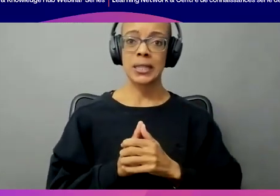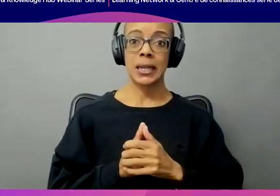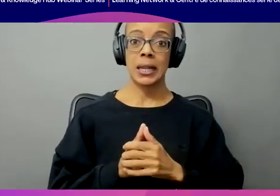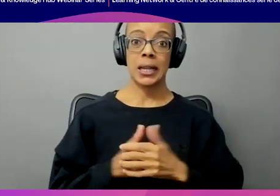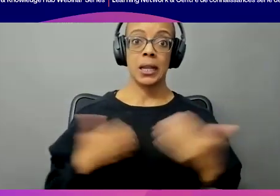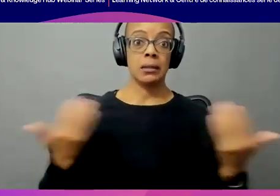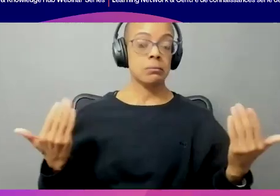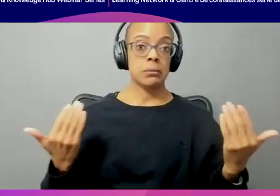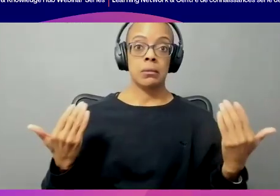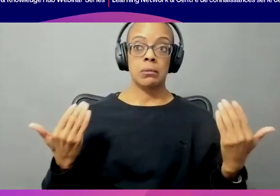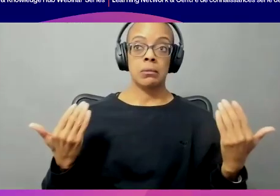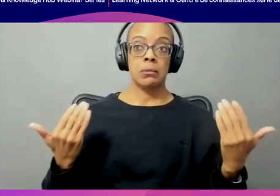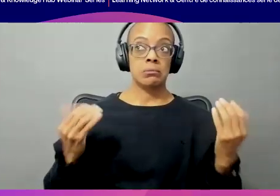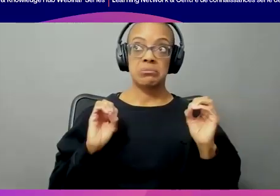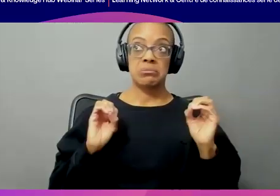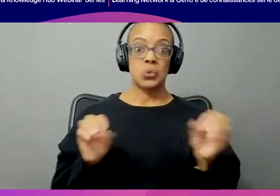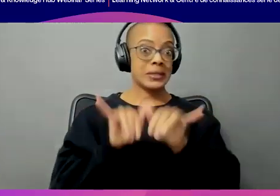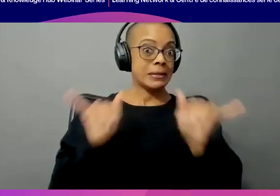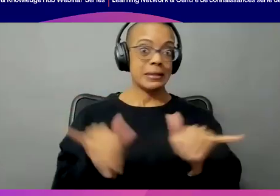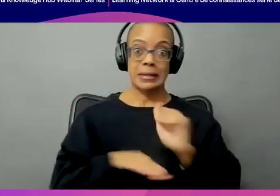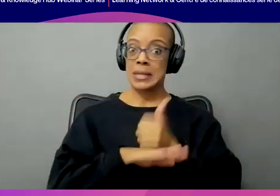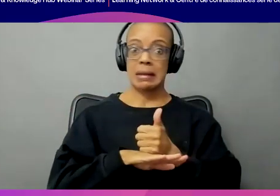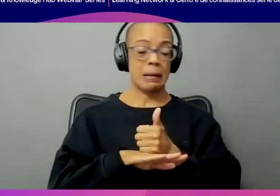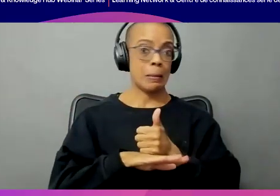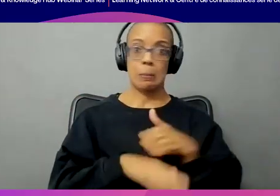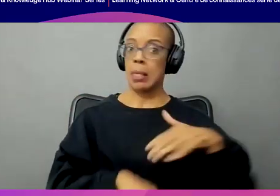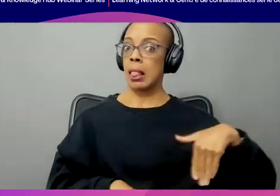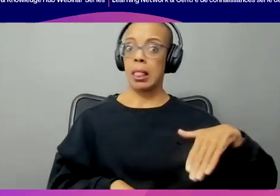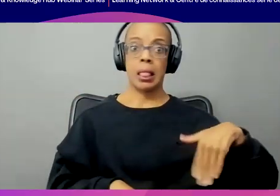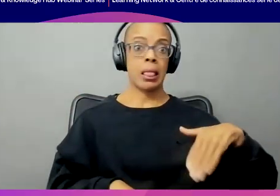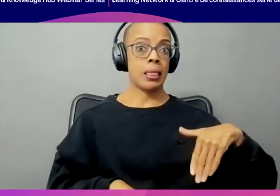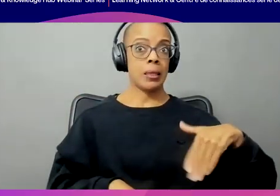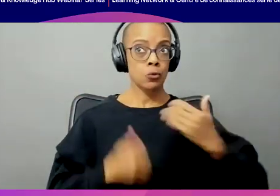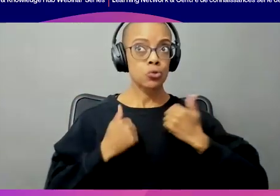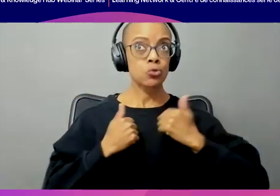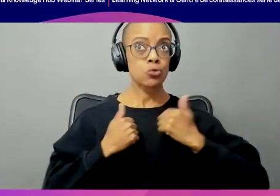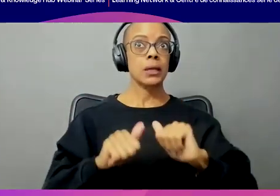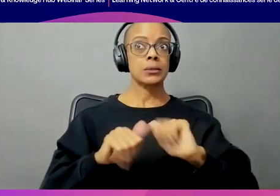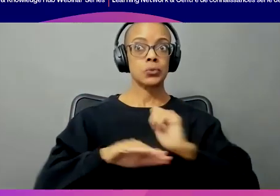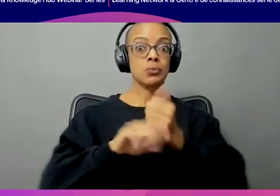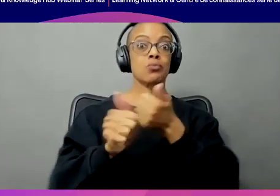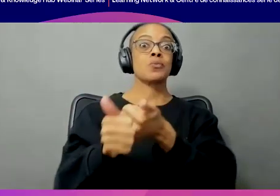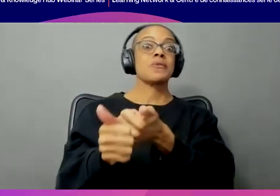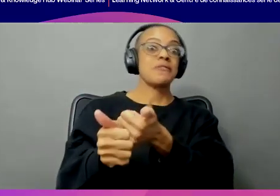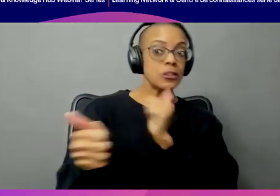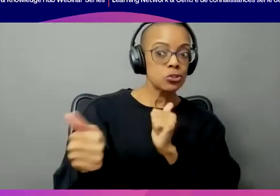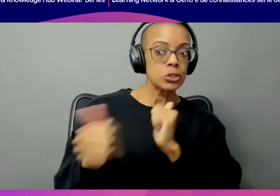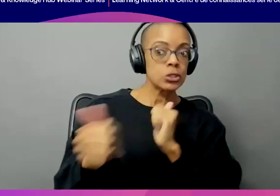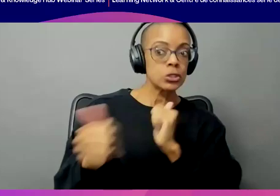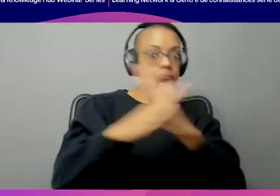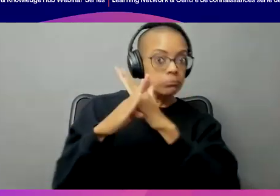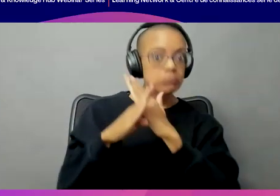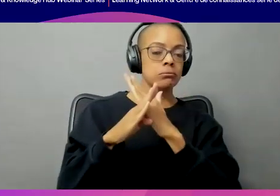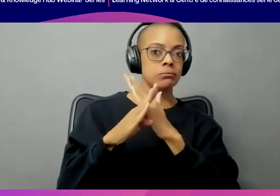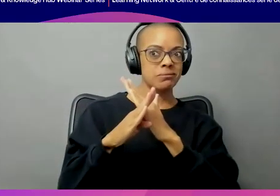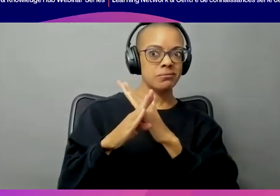have a system for that. We really are around advancing prevention and working with people in a different way. So